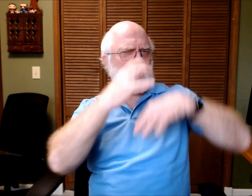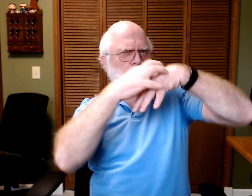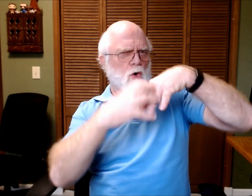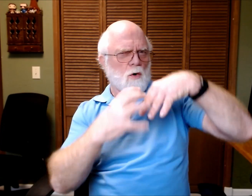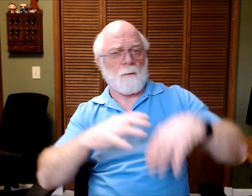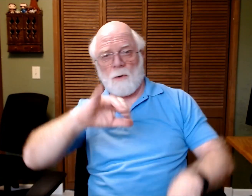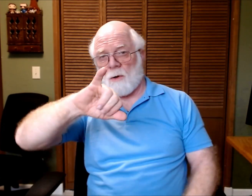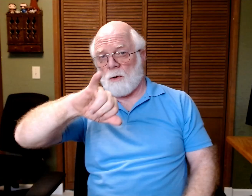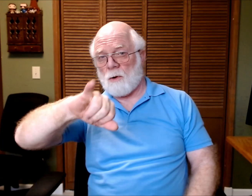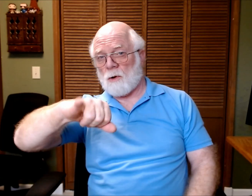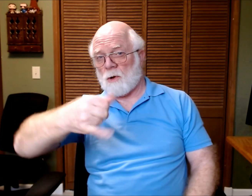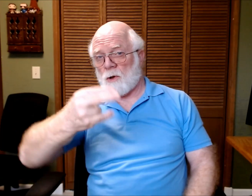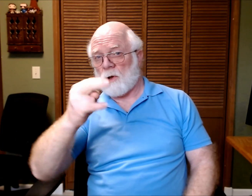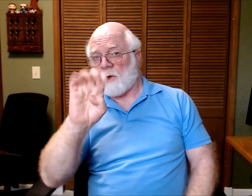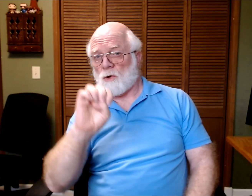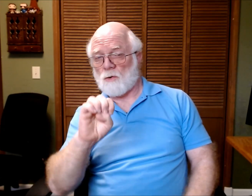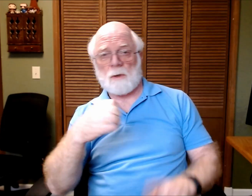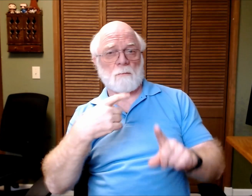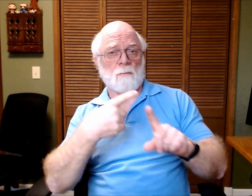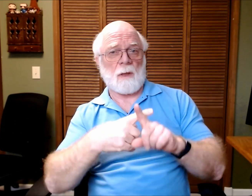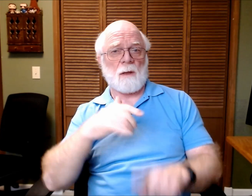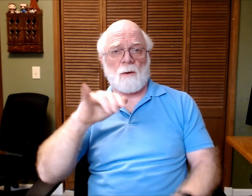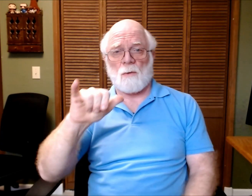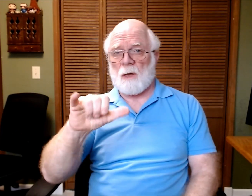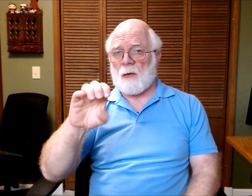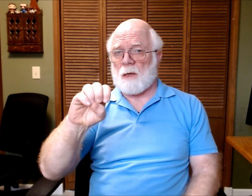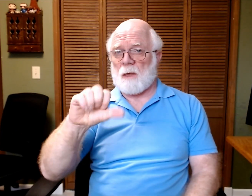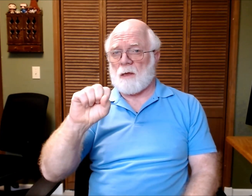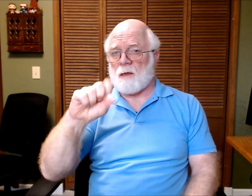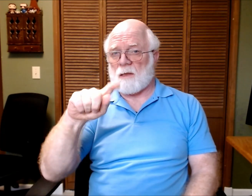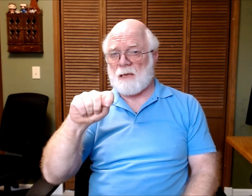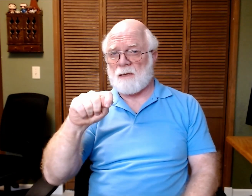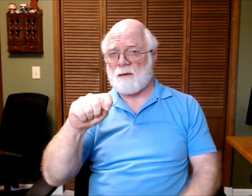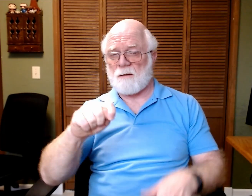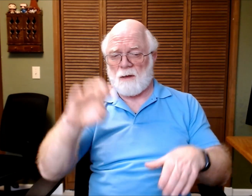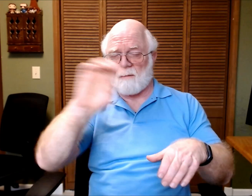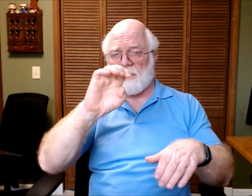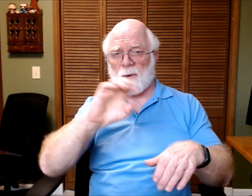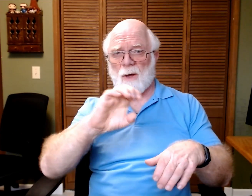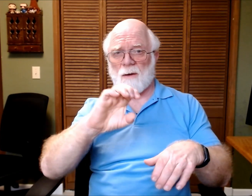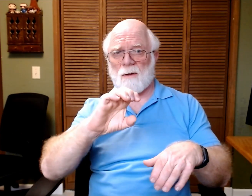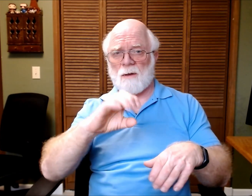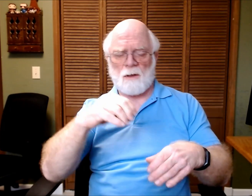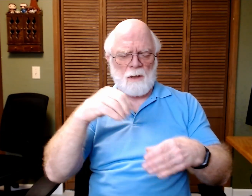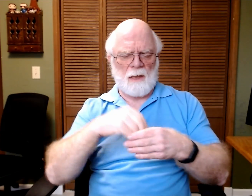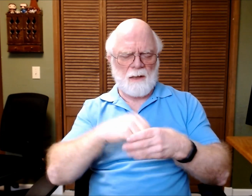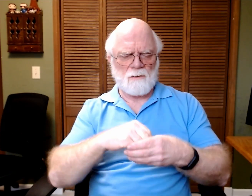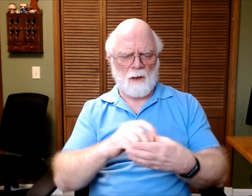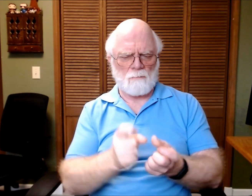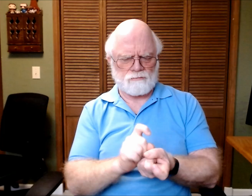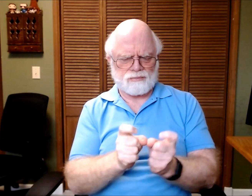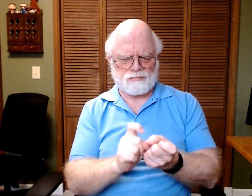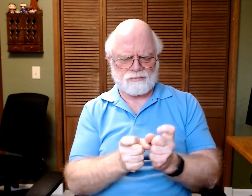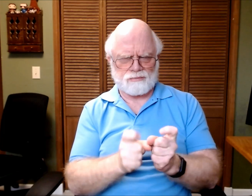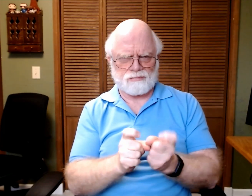You have to crush the grapes, get the juice, plus yeast. Put that in there. You put it in,